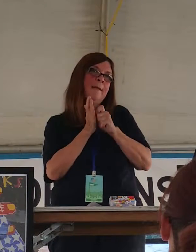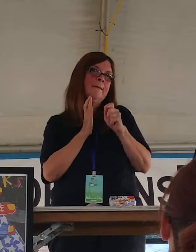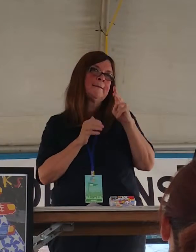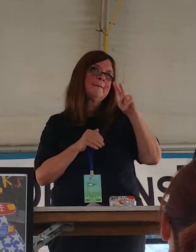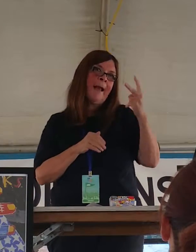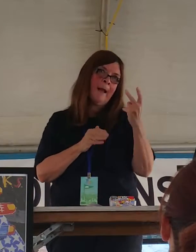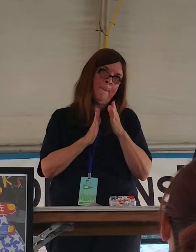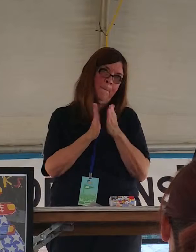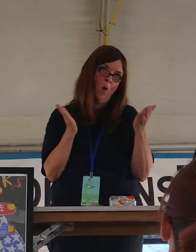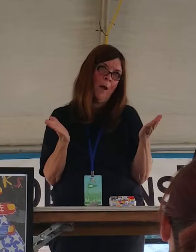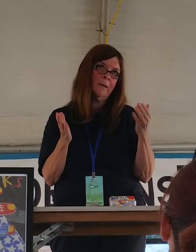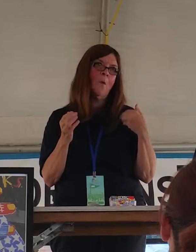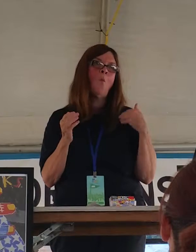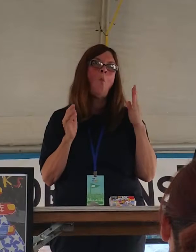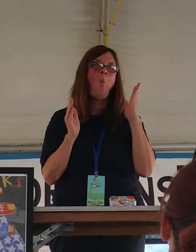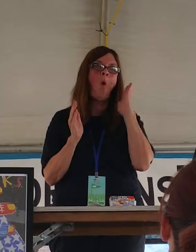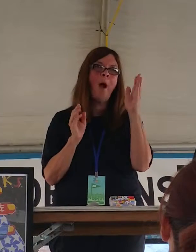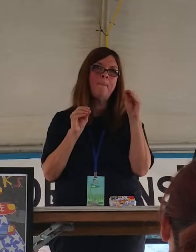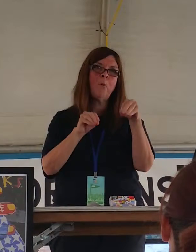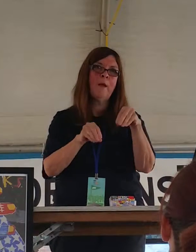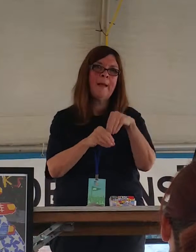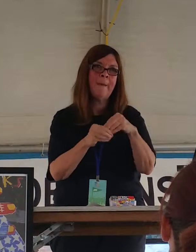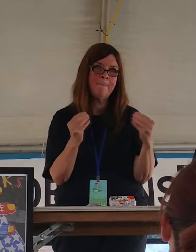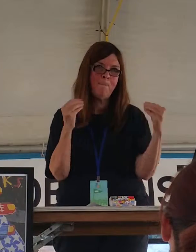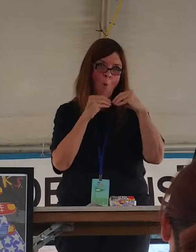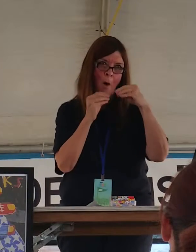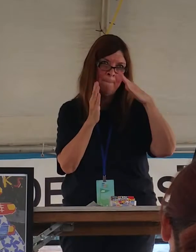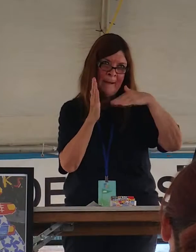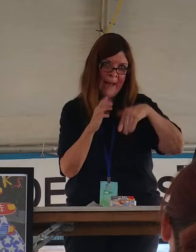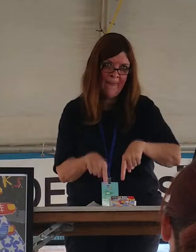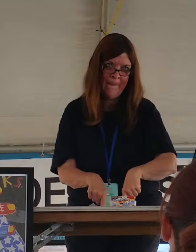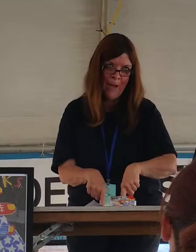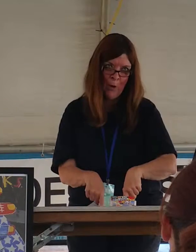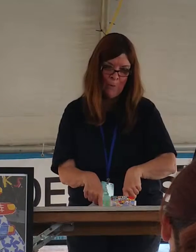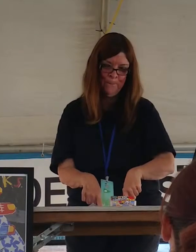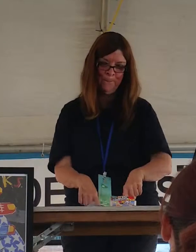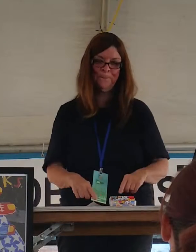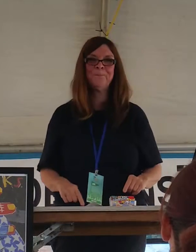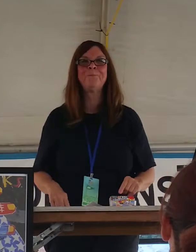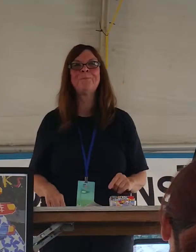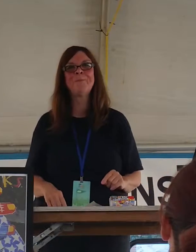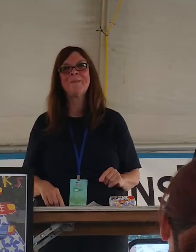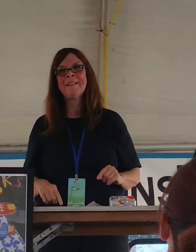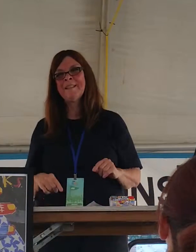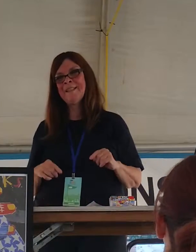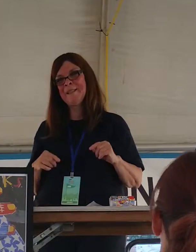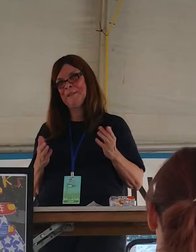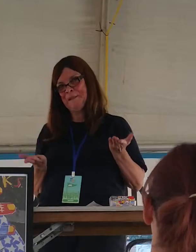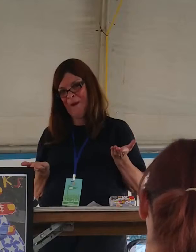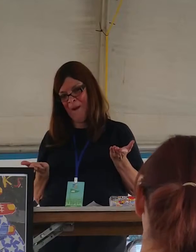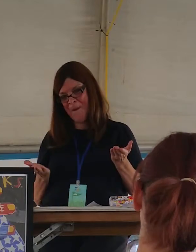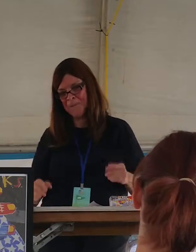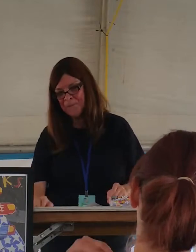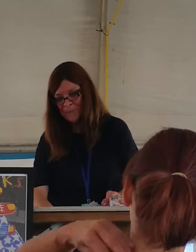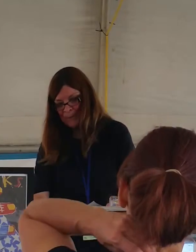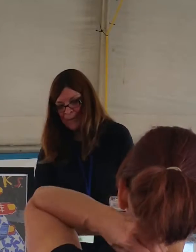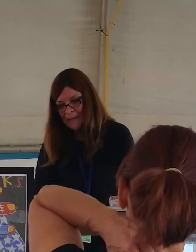So I'm hoping that I'm going to be able to write a second book in order to include more of my work.